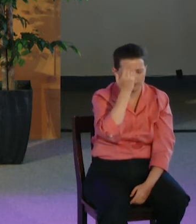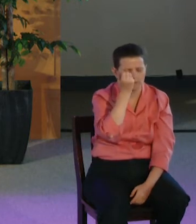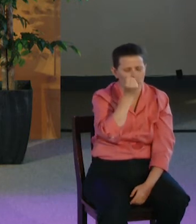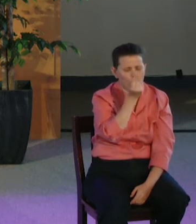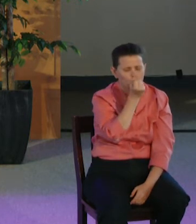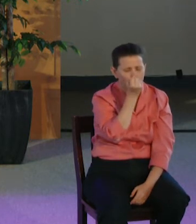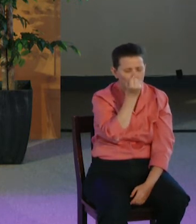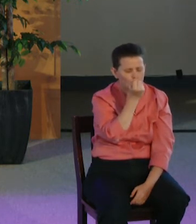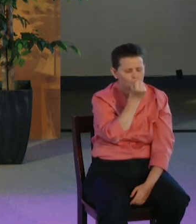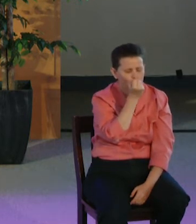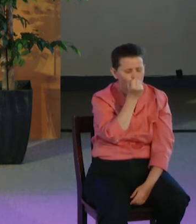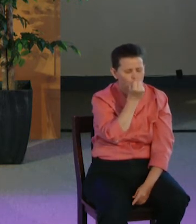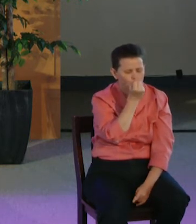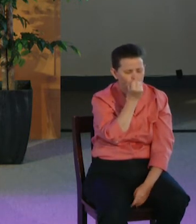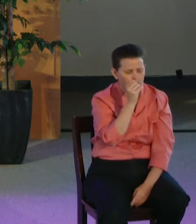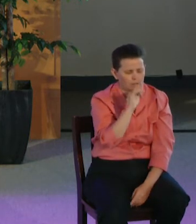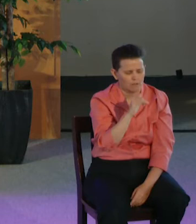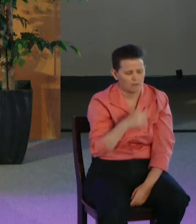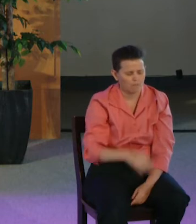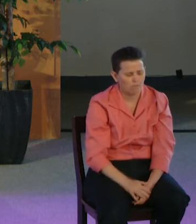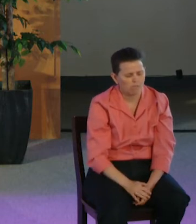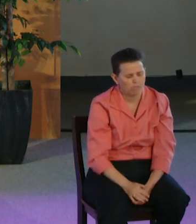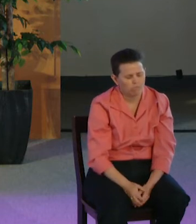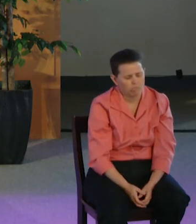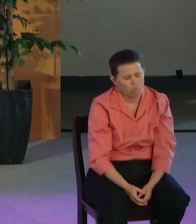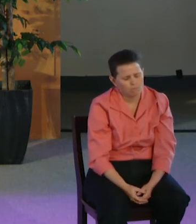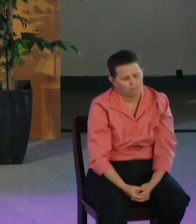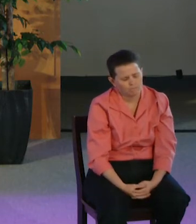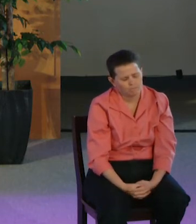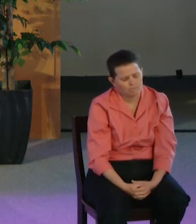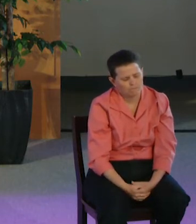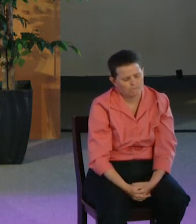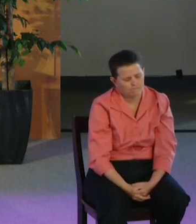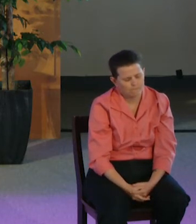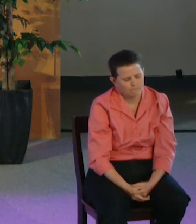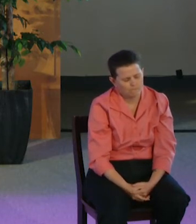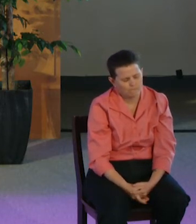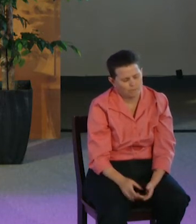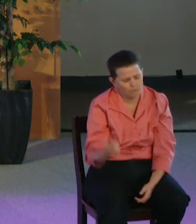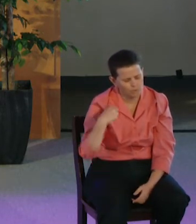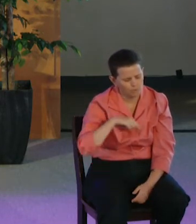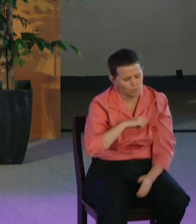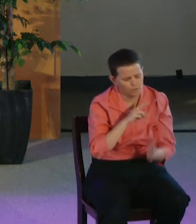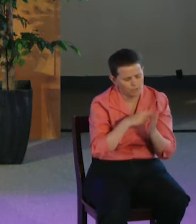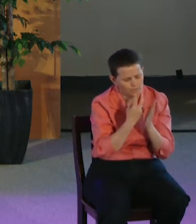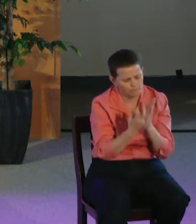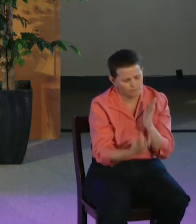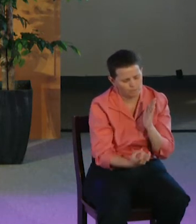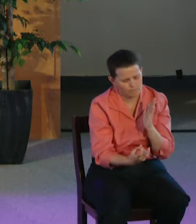center ourselves more deeply in this right here, right now moment. Take a moment or two